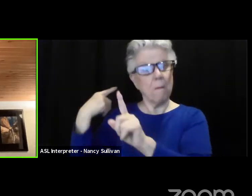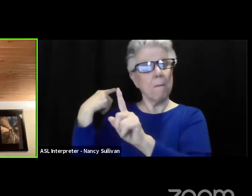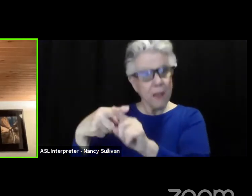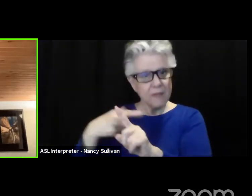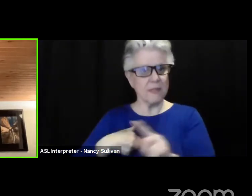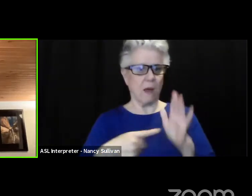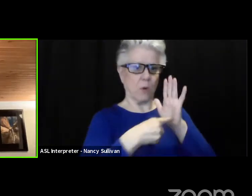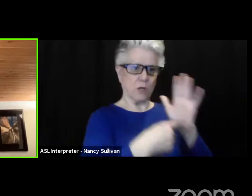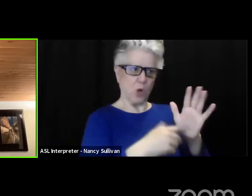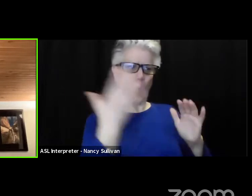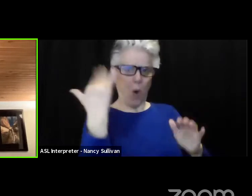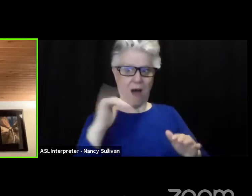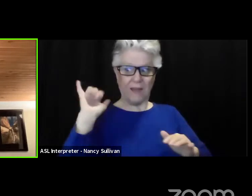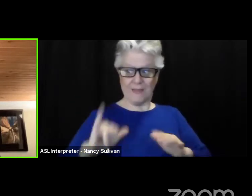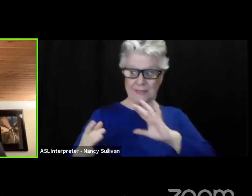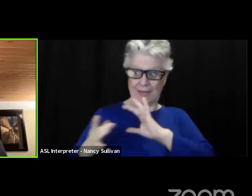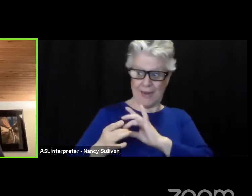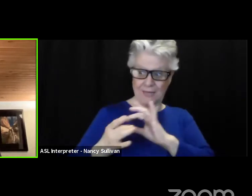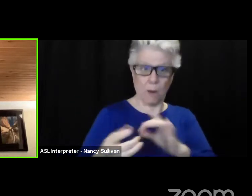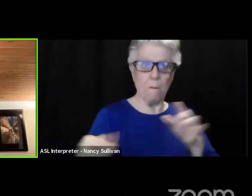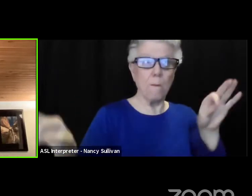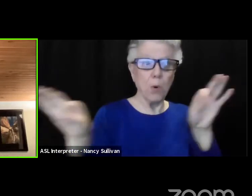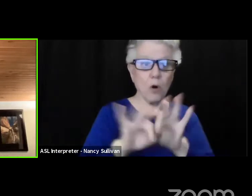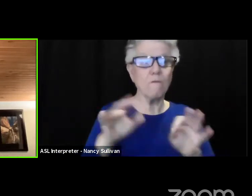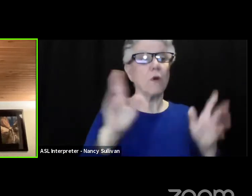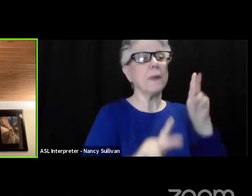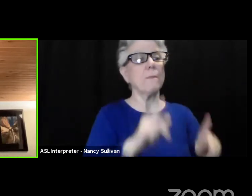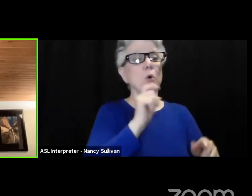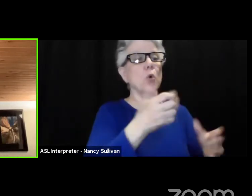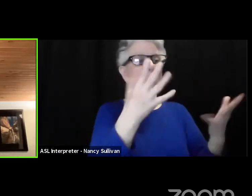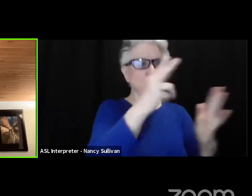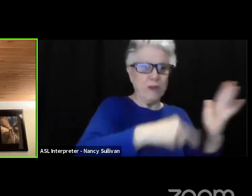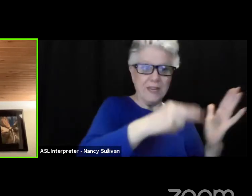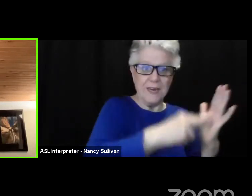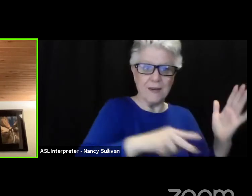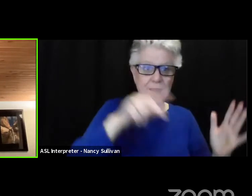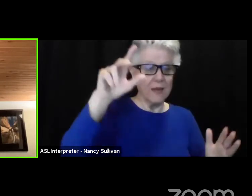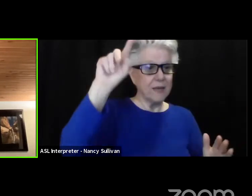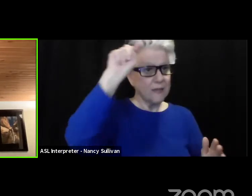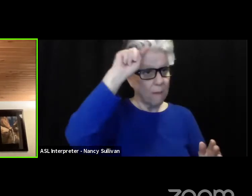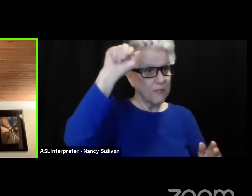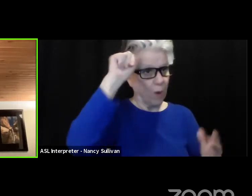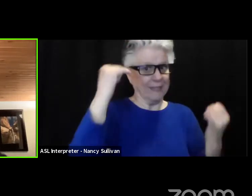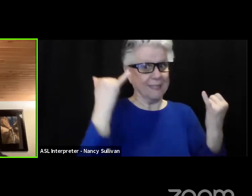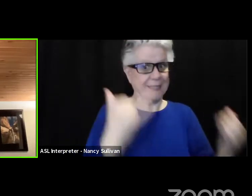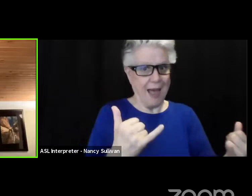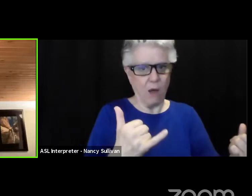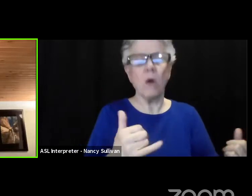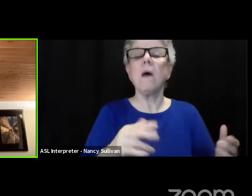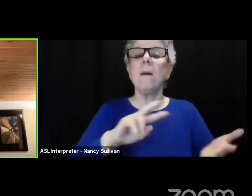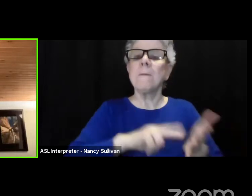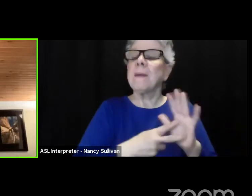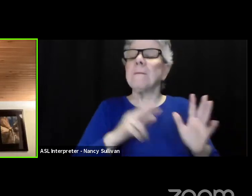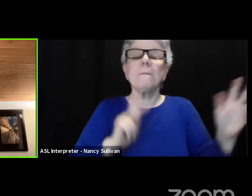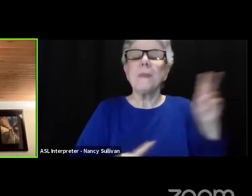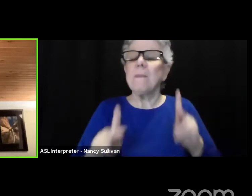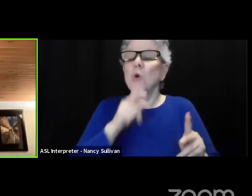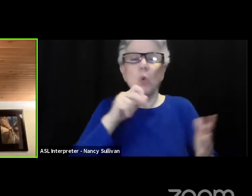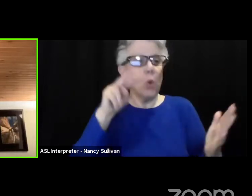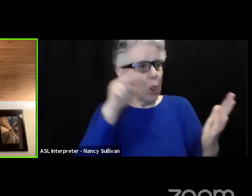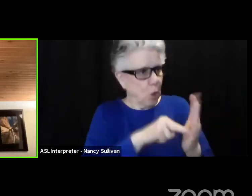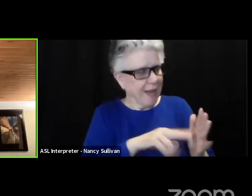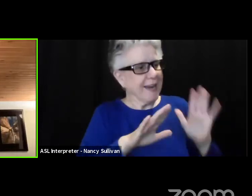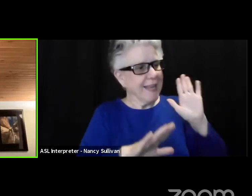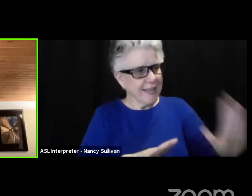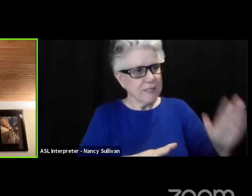are important for contemporary interpreters of Aquinas, especially those who, like me, recognize the outlook of St. Thomas as